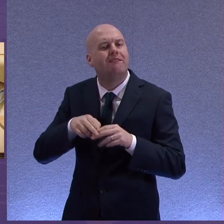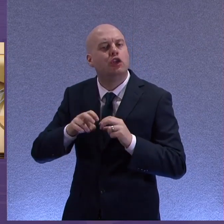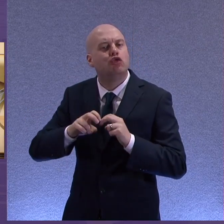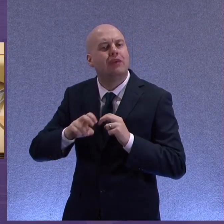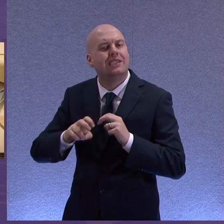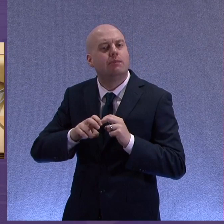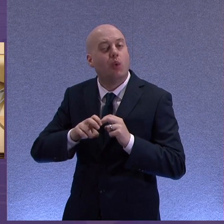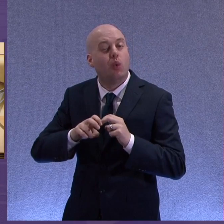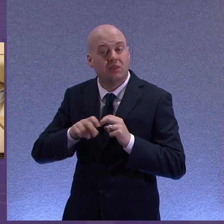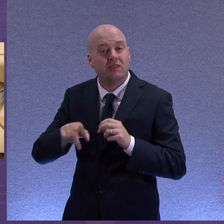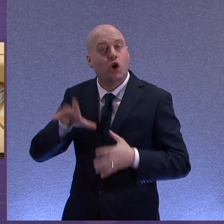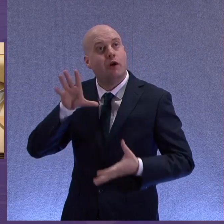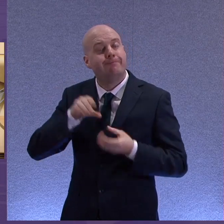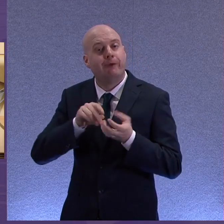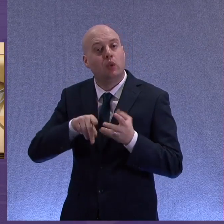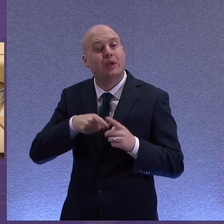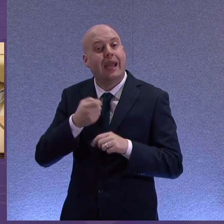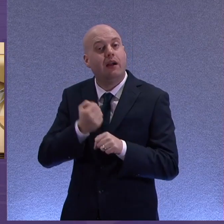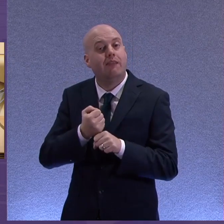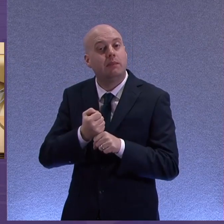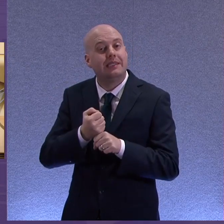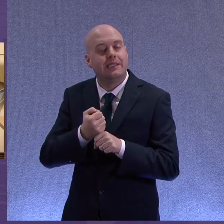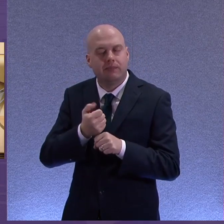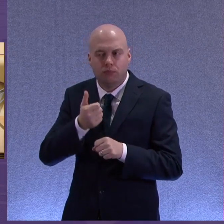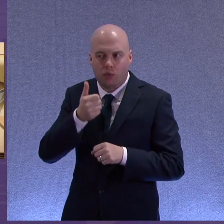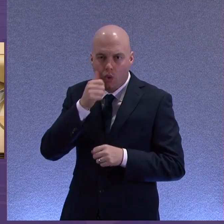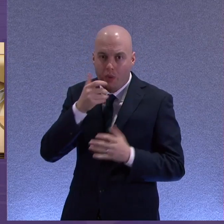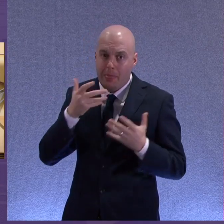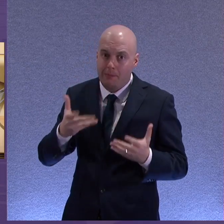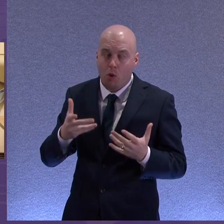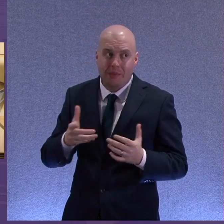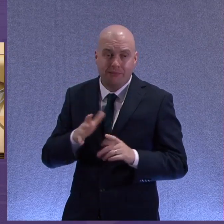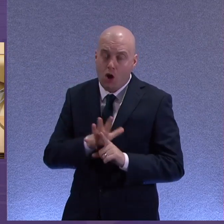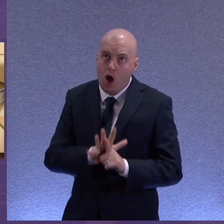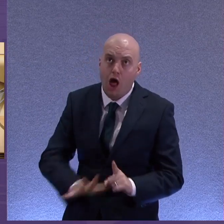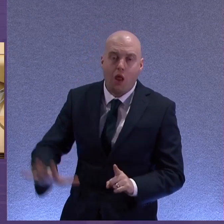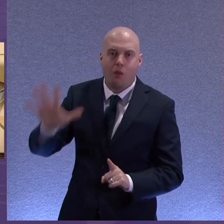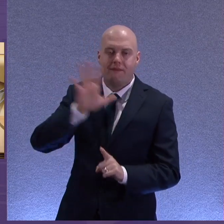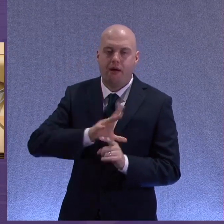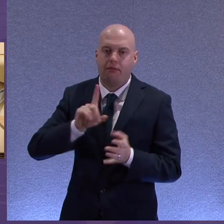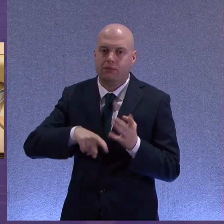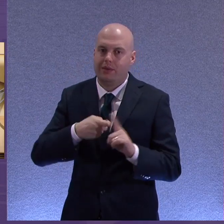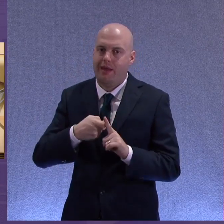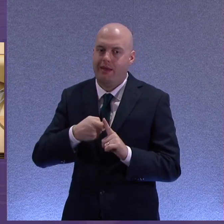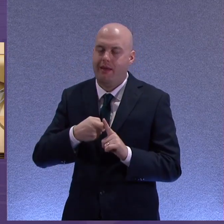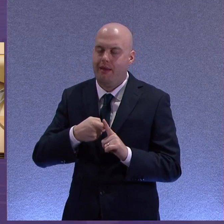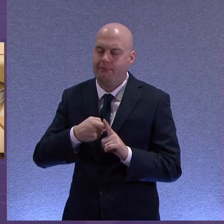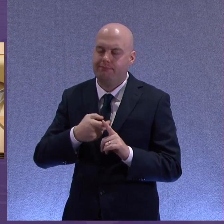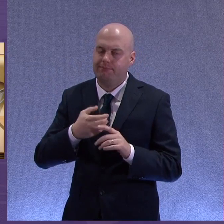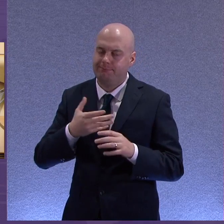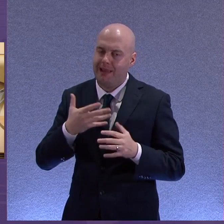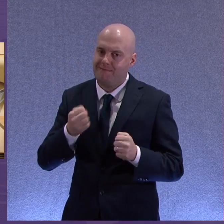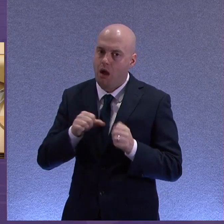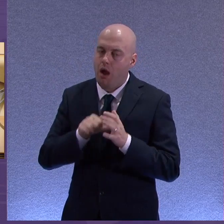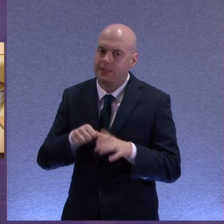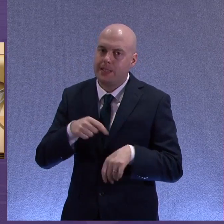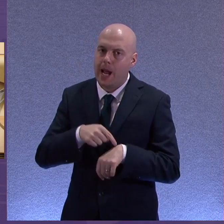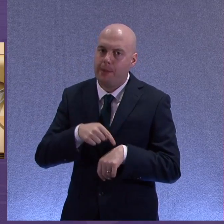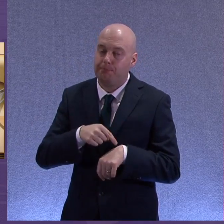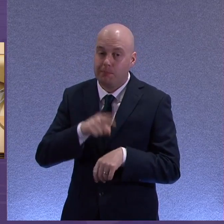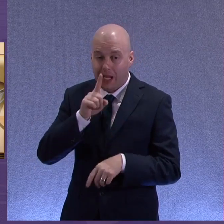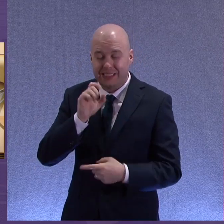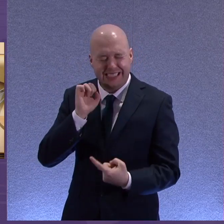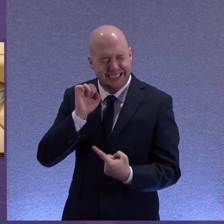the industry during what is a challenging time. Of course, it is absolutely essential that we maintain our transport